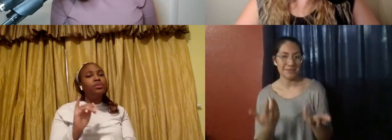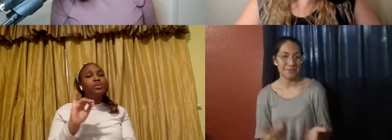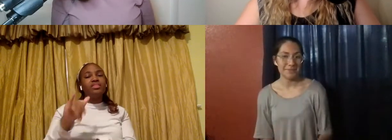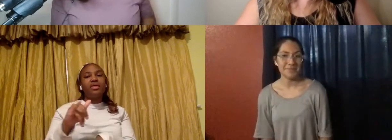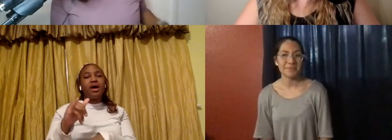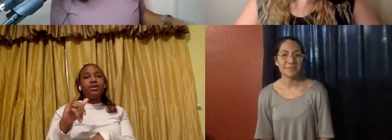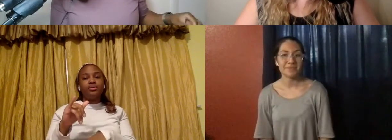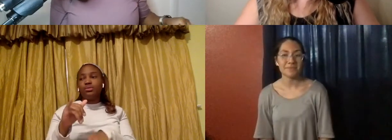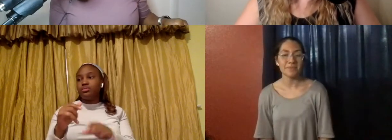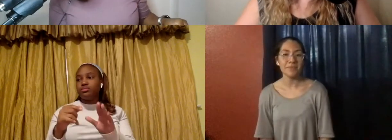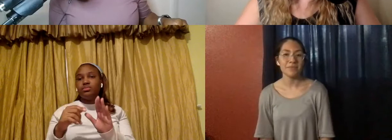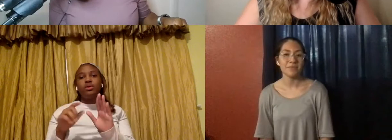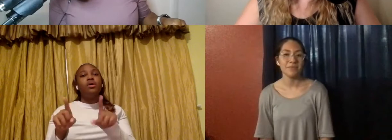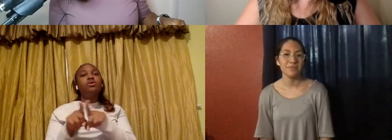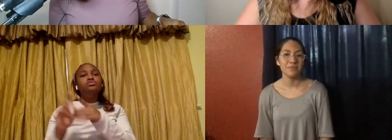goes to show that